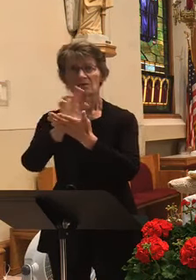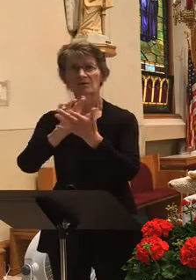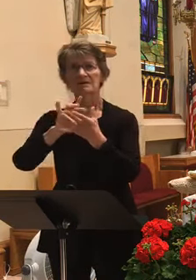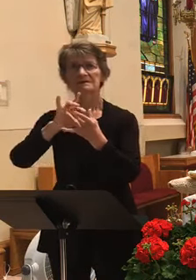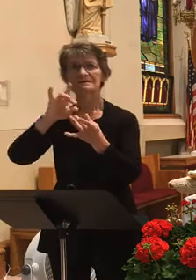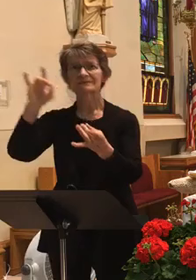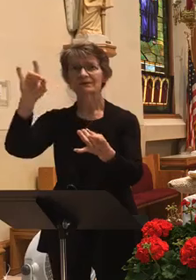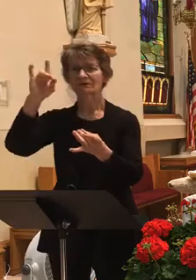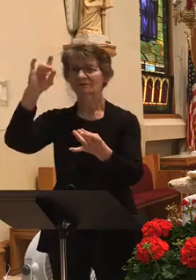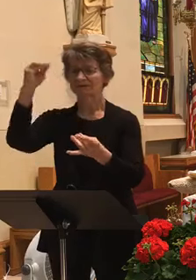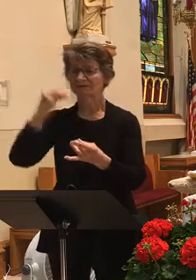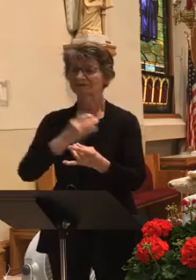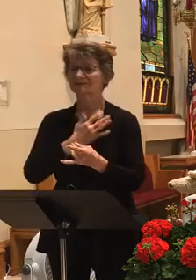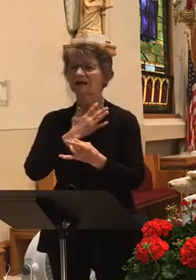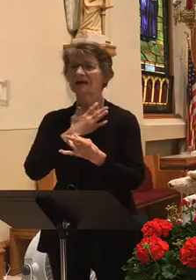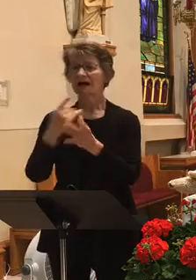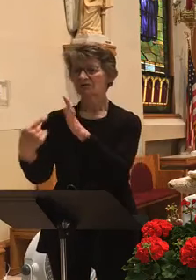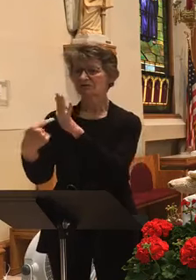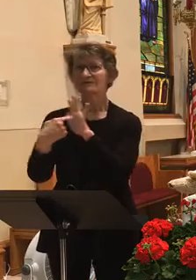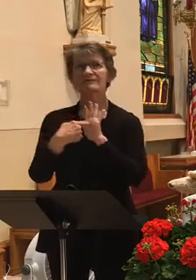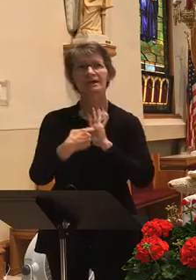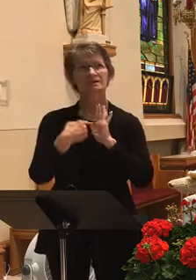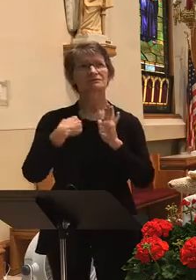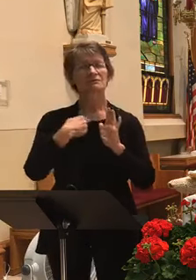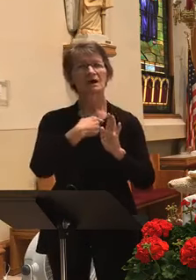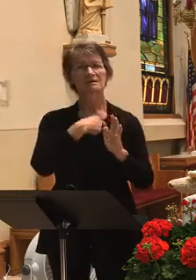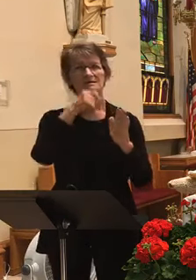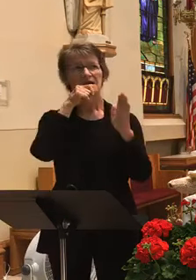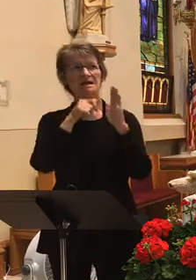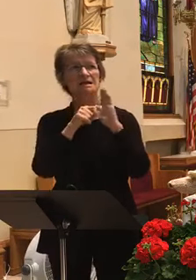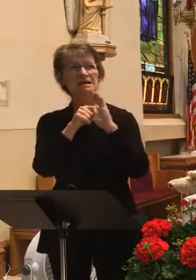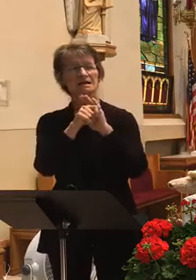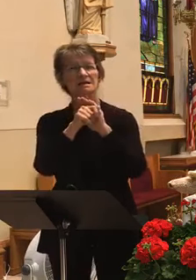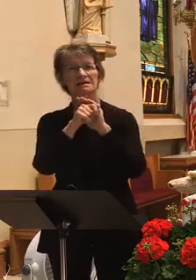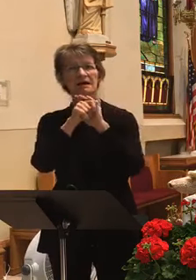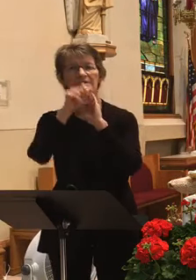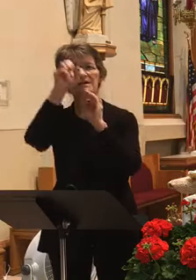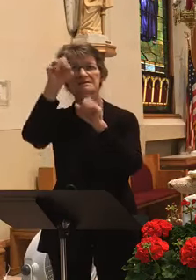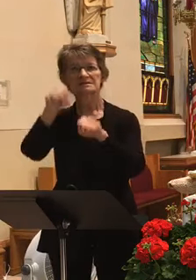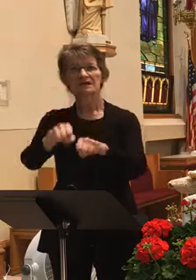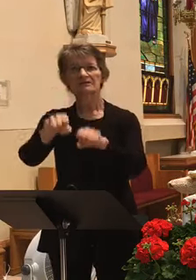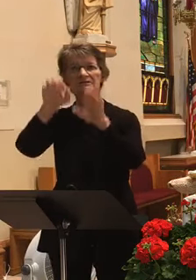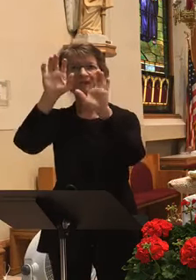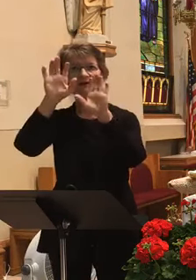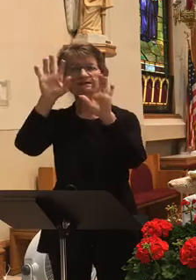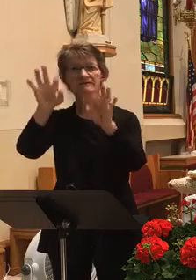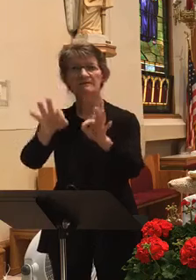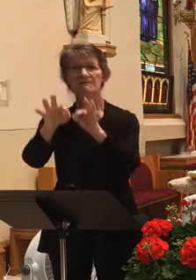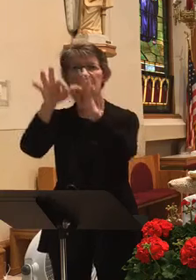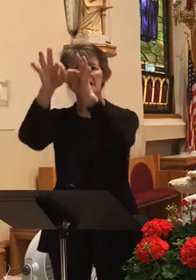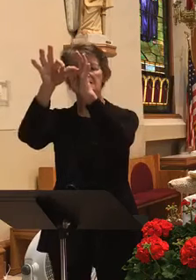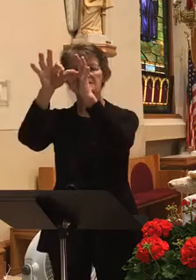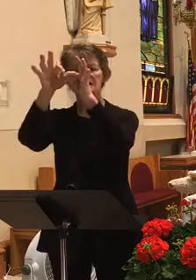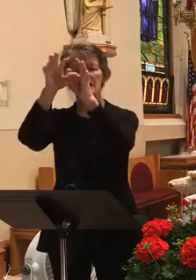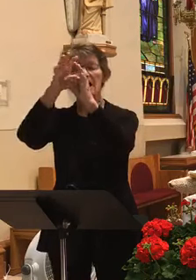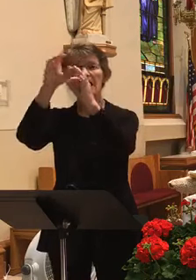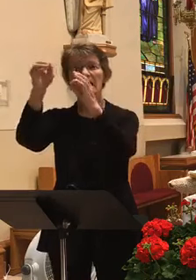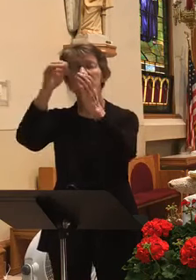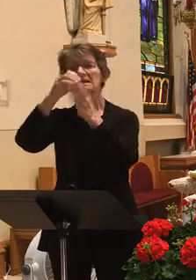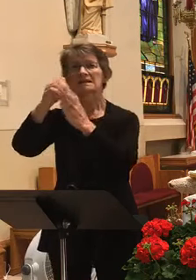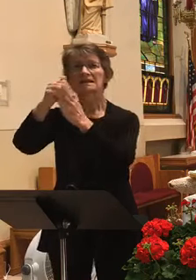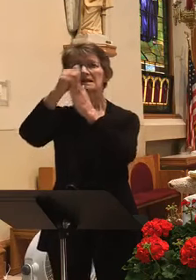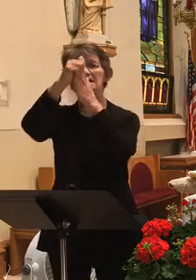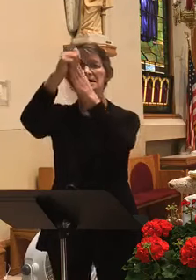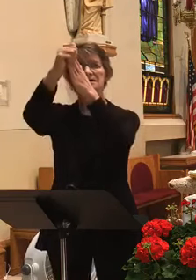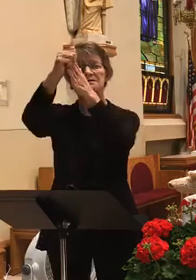us more abundantly the hidden mystery of the sacrifice of the Mass, and graciously lead us into